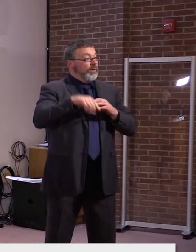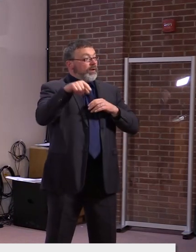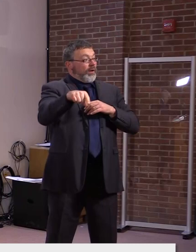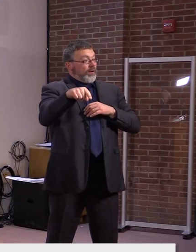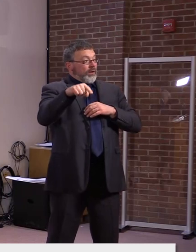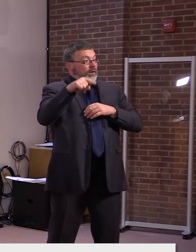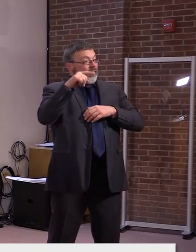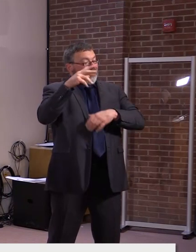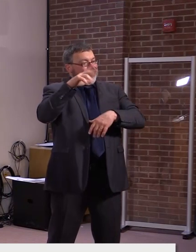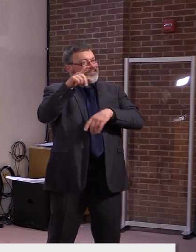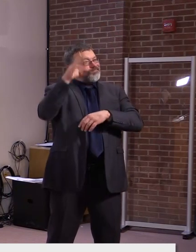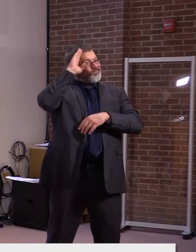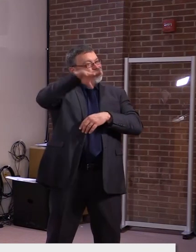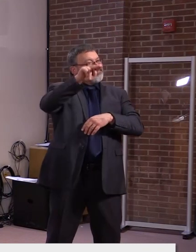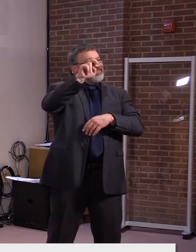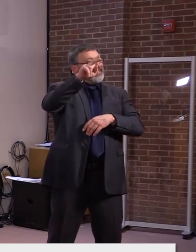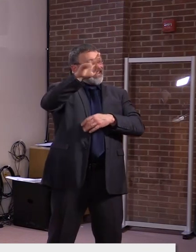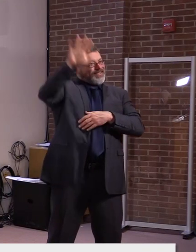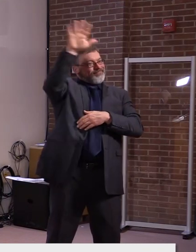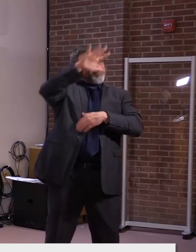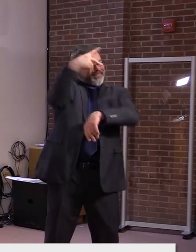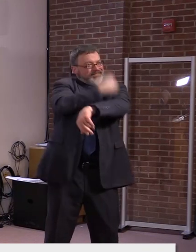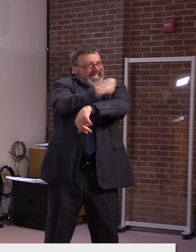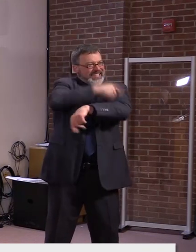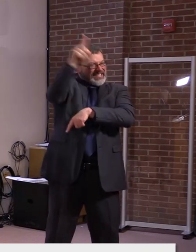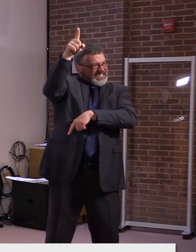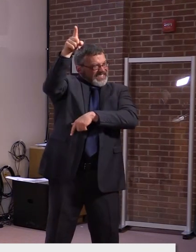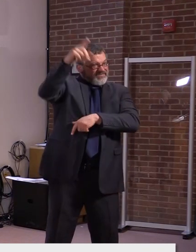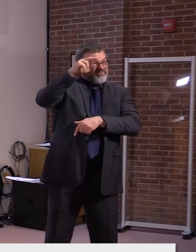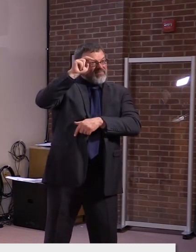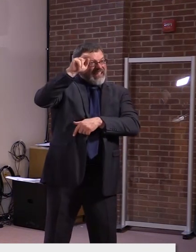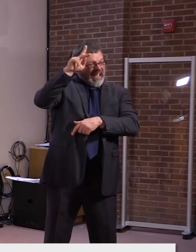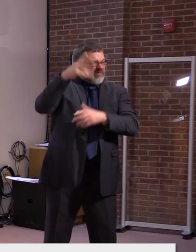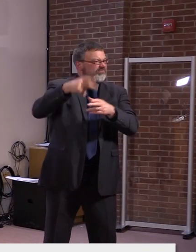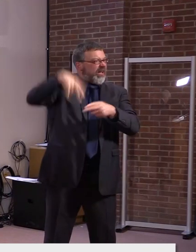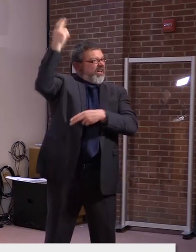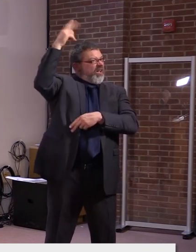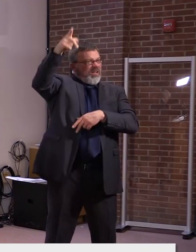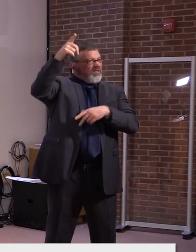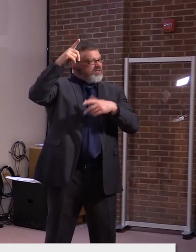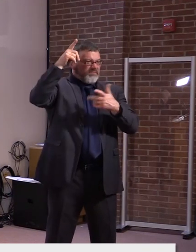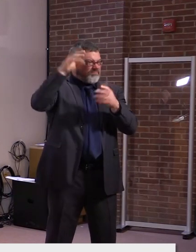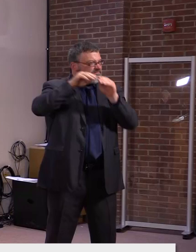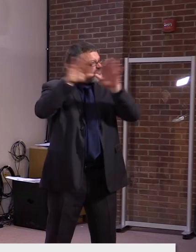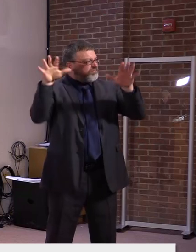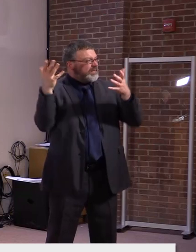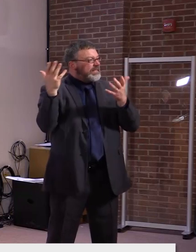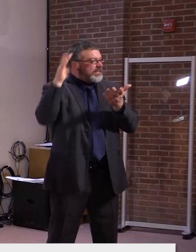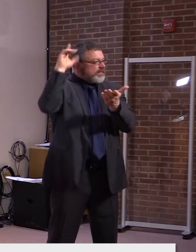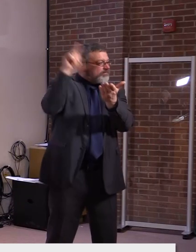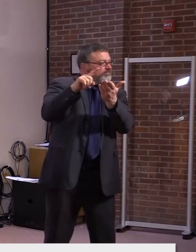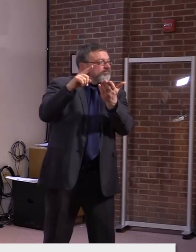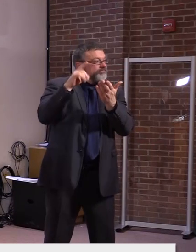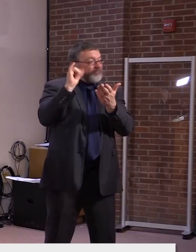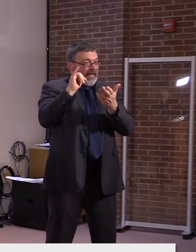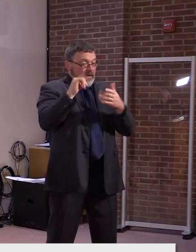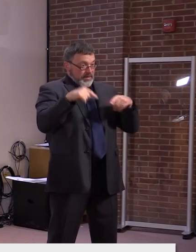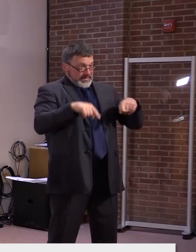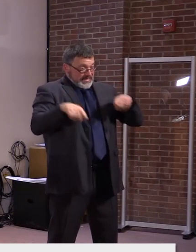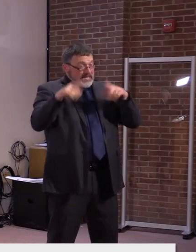the rate of vaccination uptake is much lower than in other parts of the state, and new COVID cases